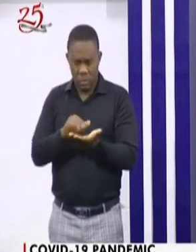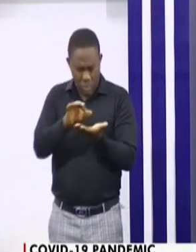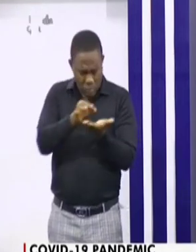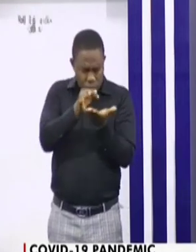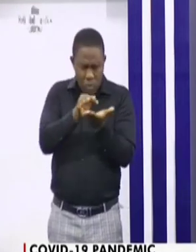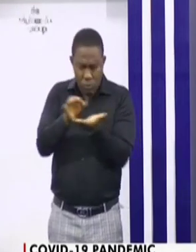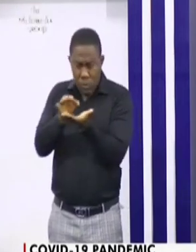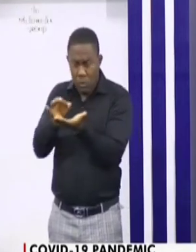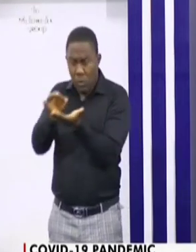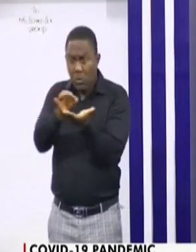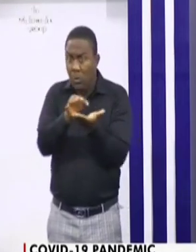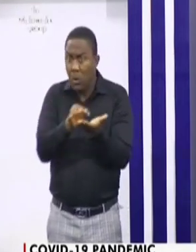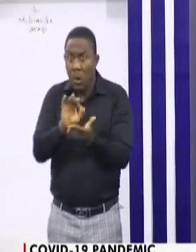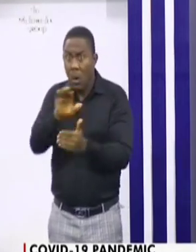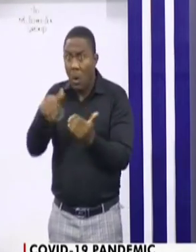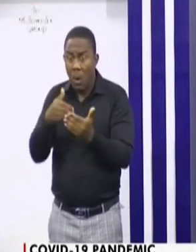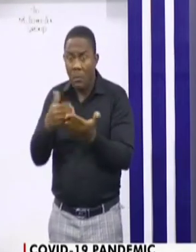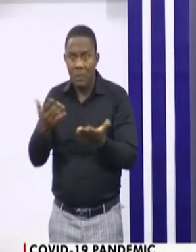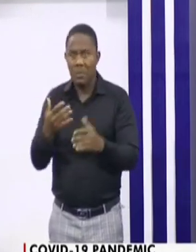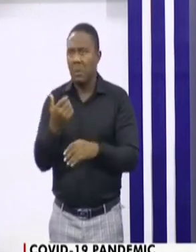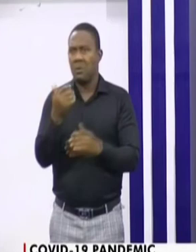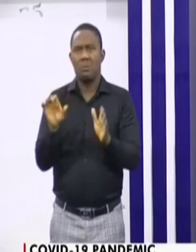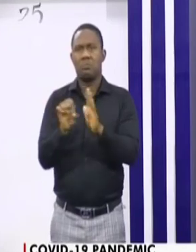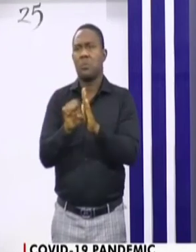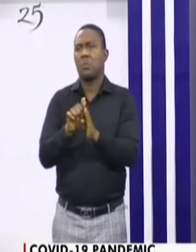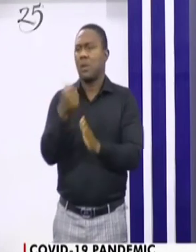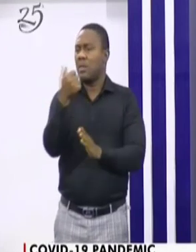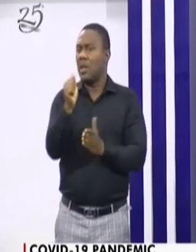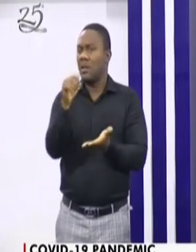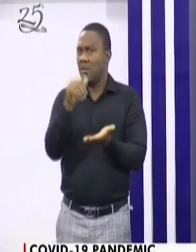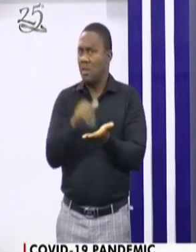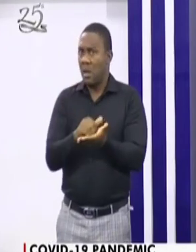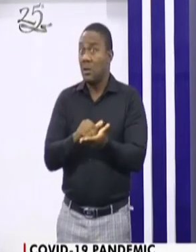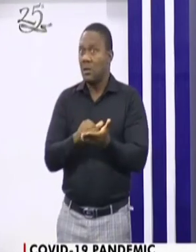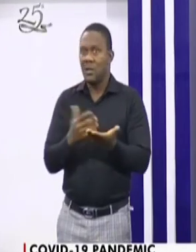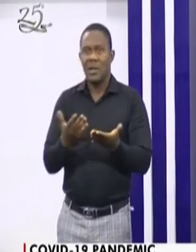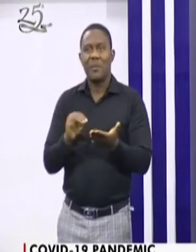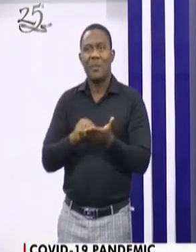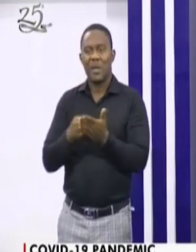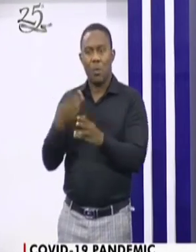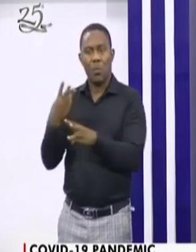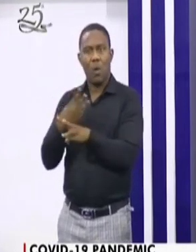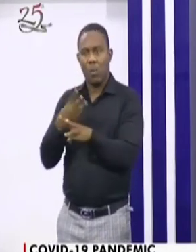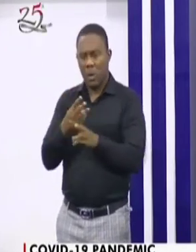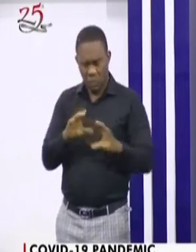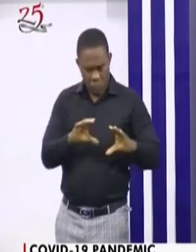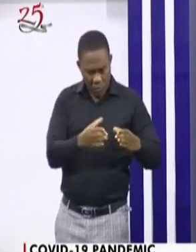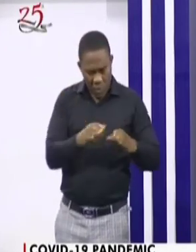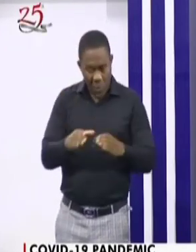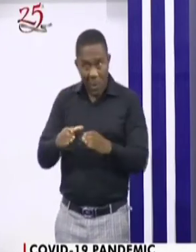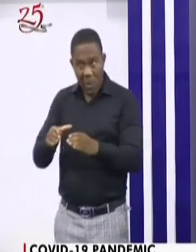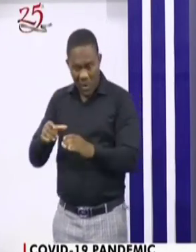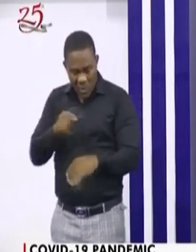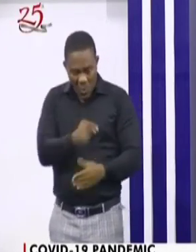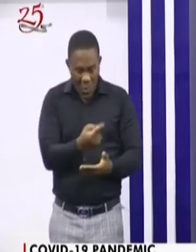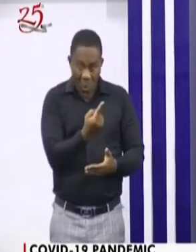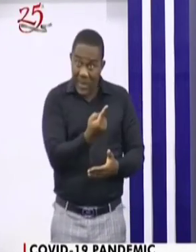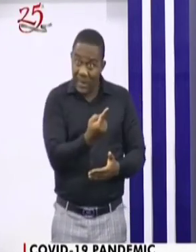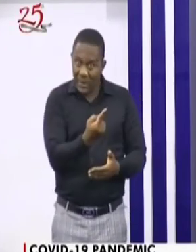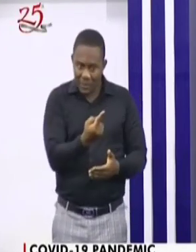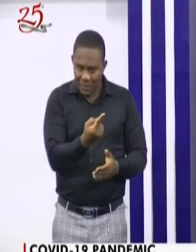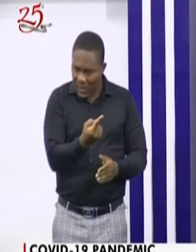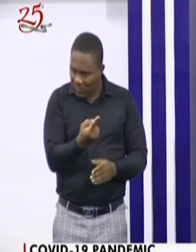each time we do 10,000 samples, it's actually, a multiplication of a simple initial